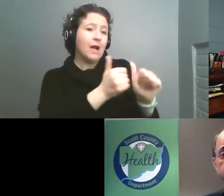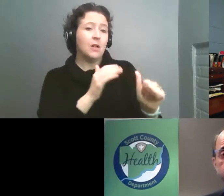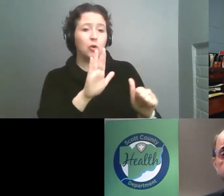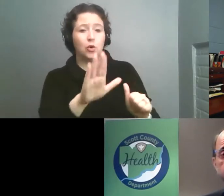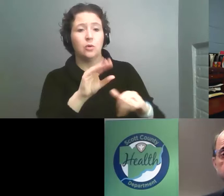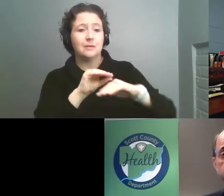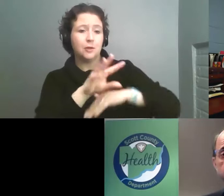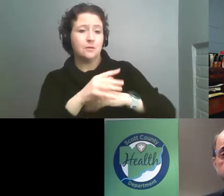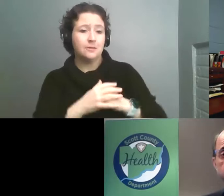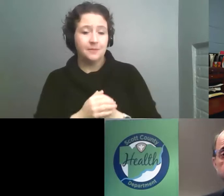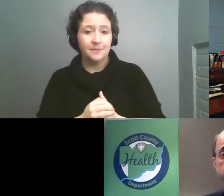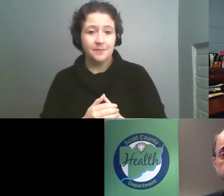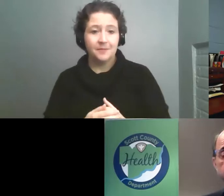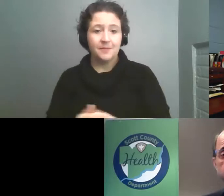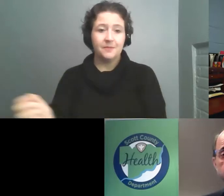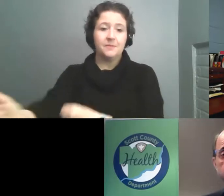action.